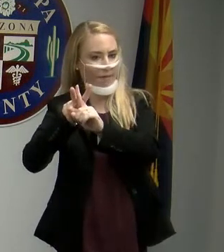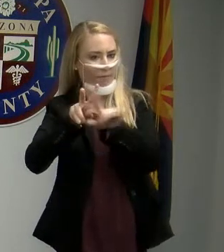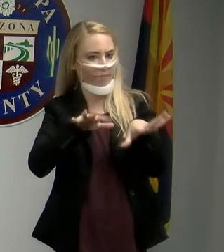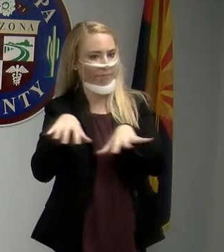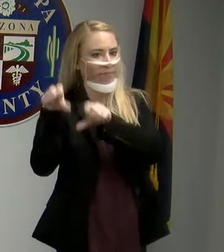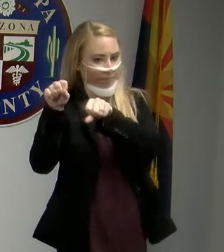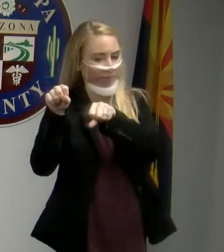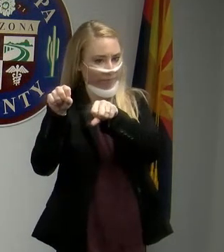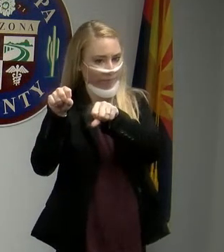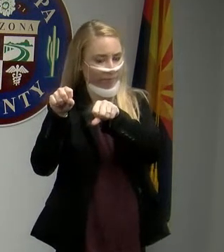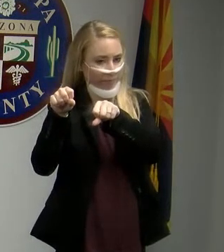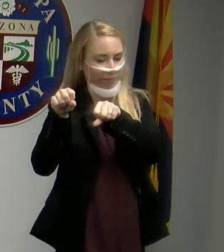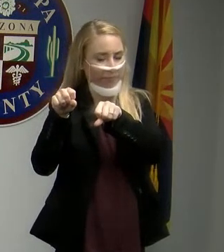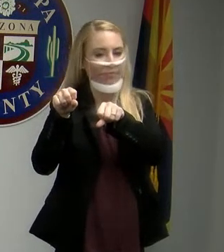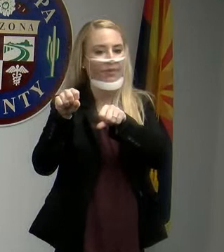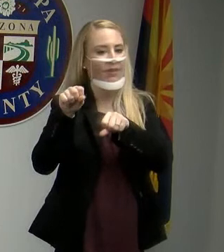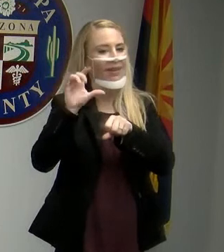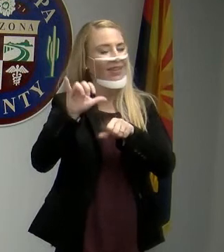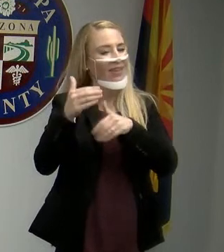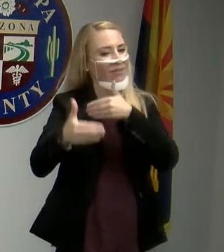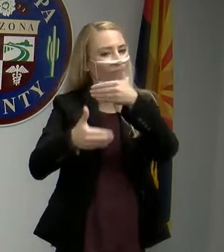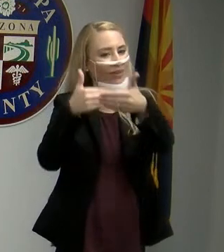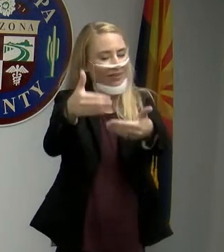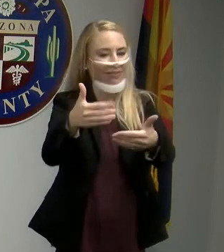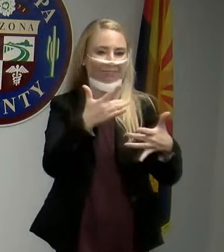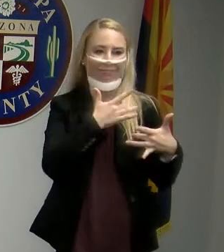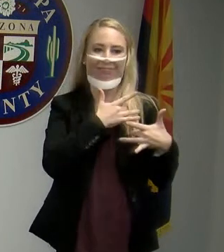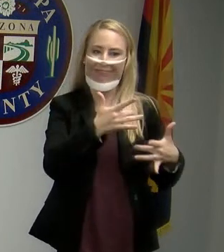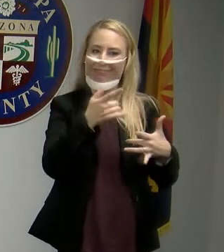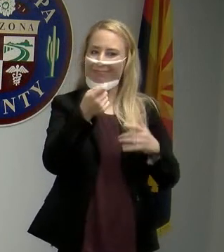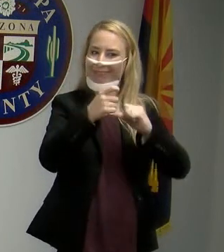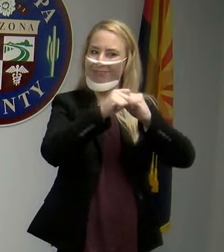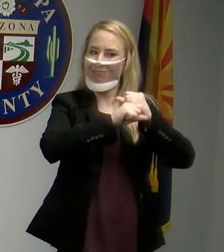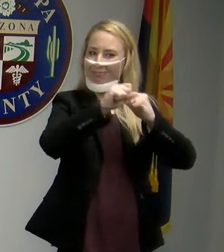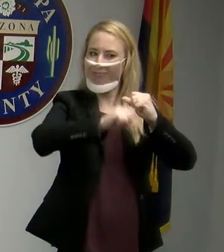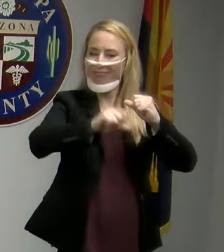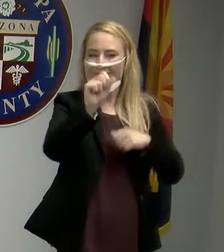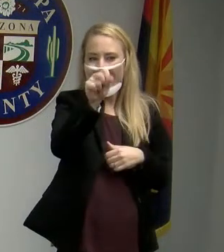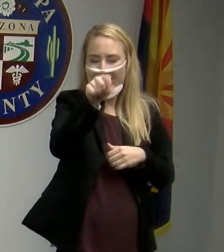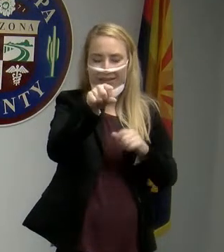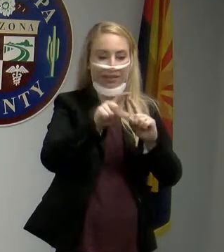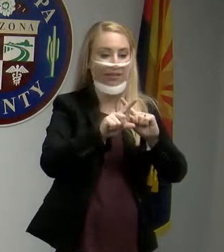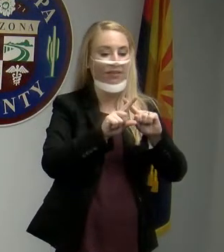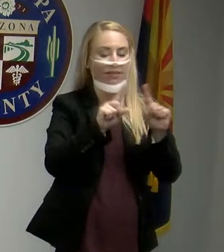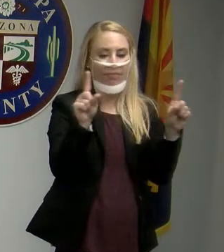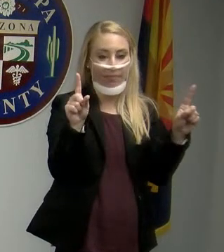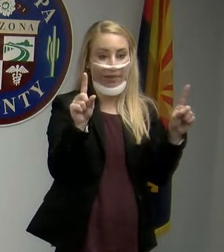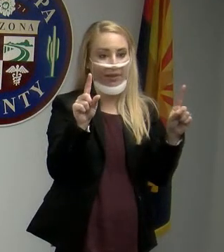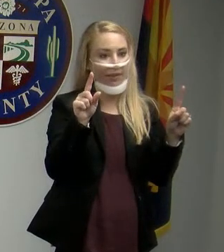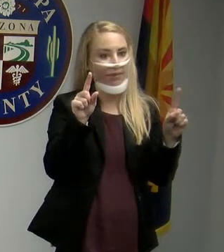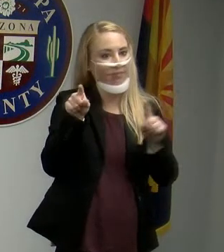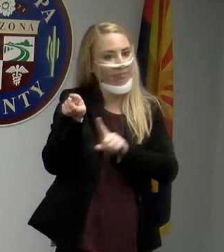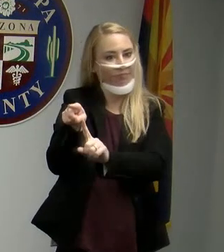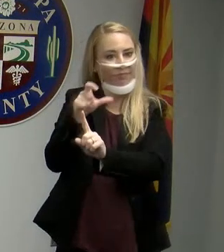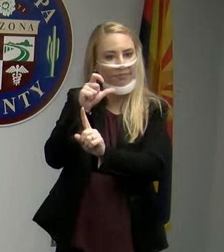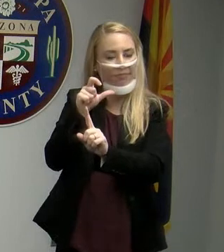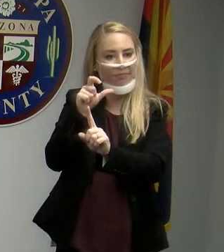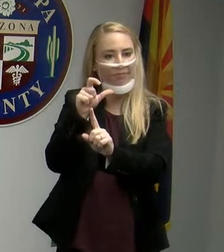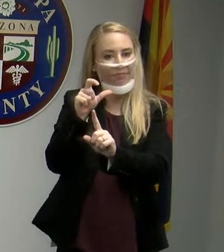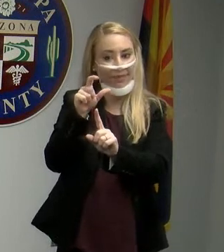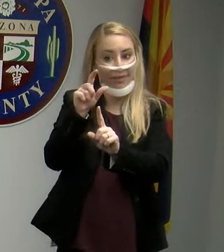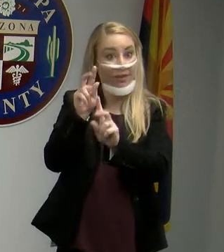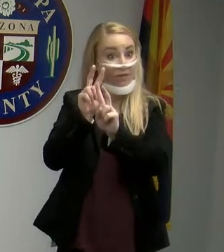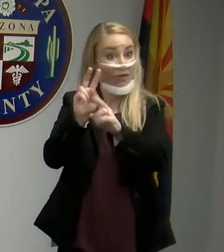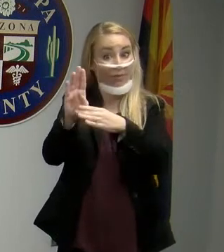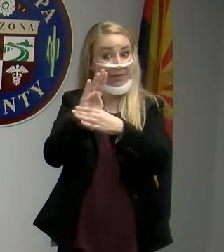who the family members are. And that process could take a little bit longer. However, because they're not reporting to us, the funeral